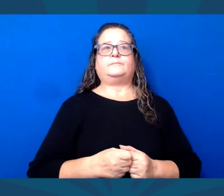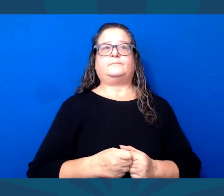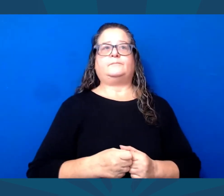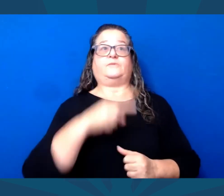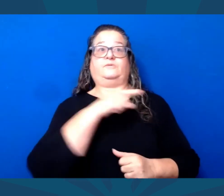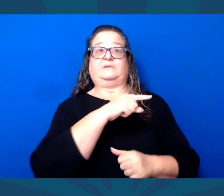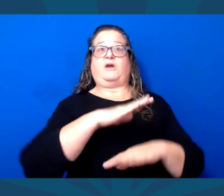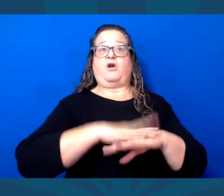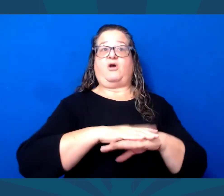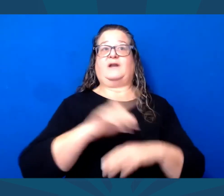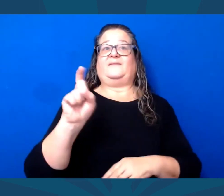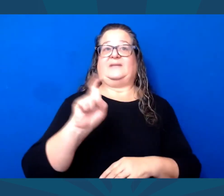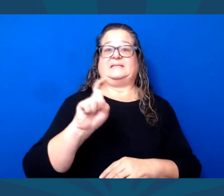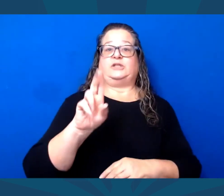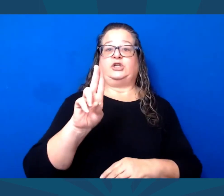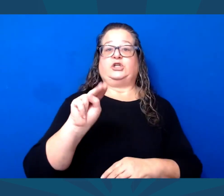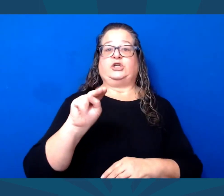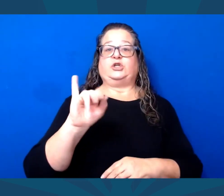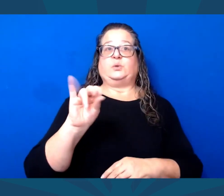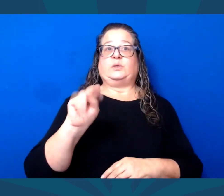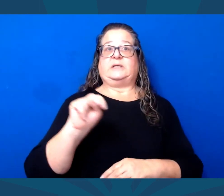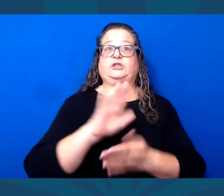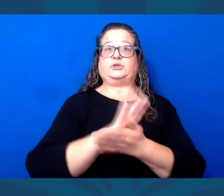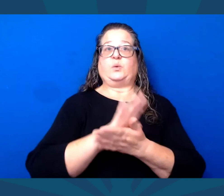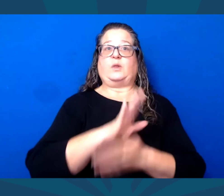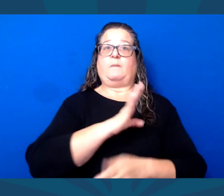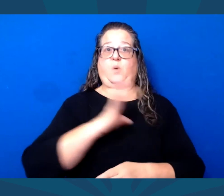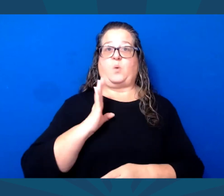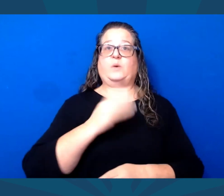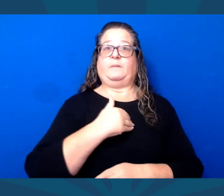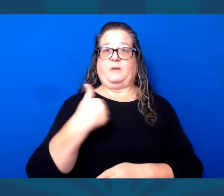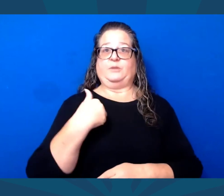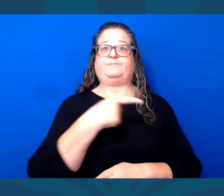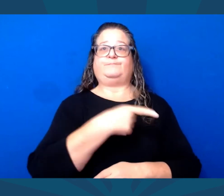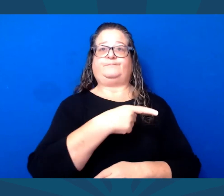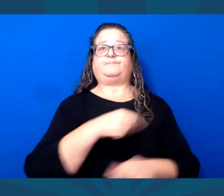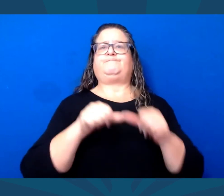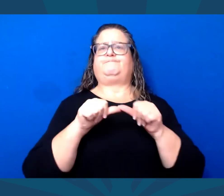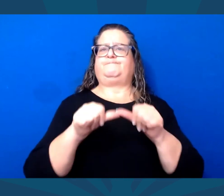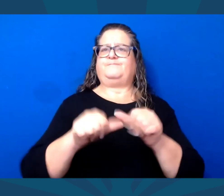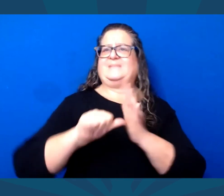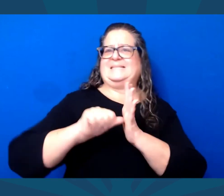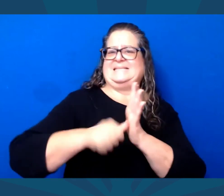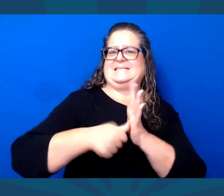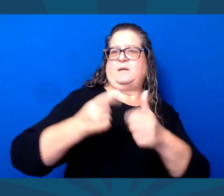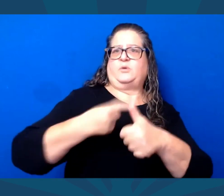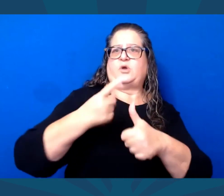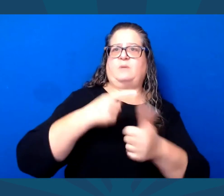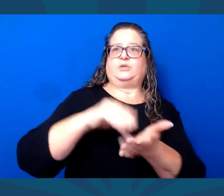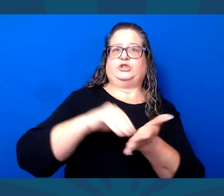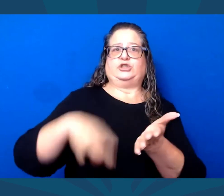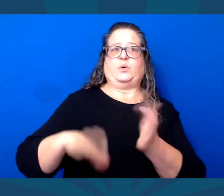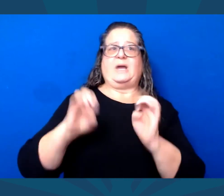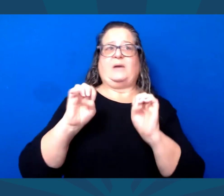but adequate funding is only part of the problem. As a governing board member for Phoenix Union, Nikita